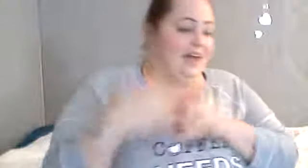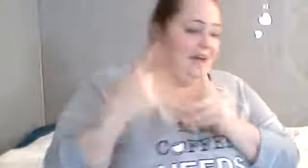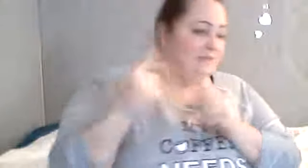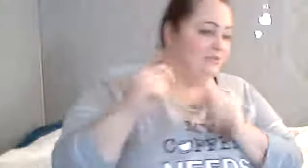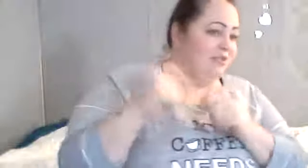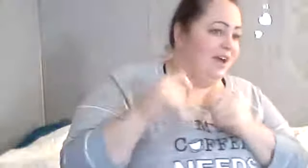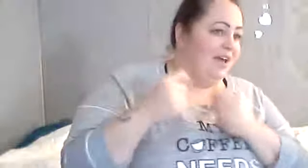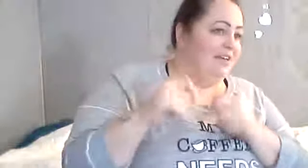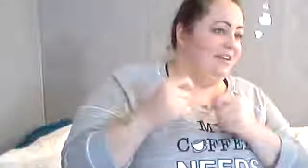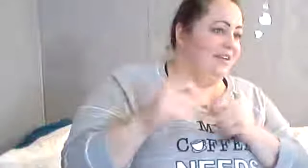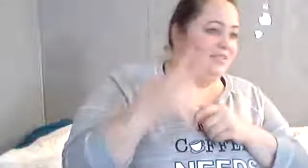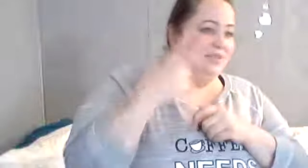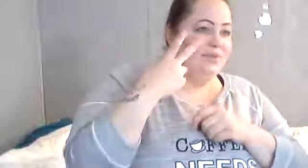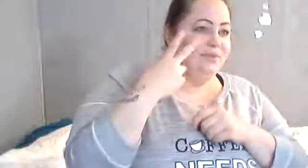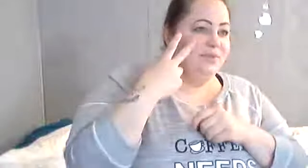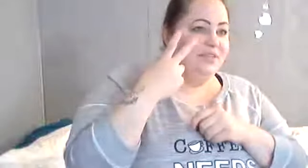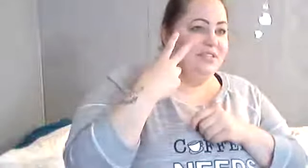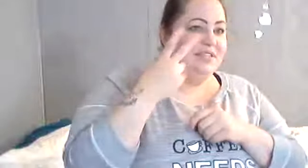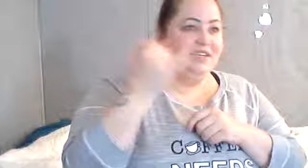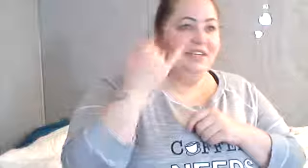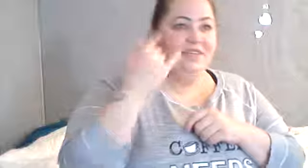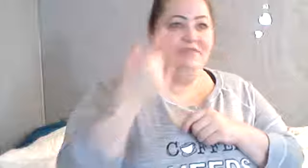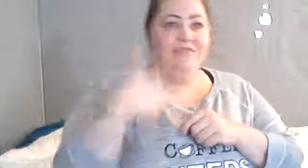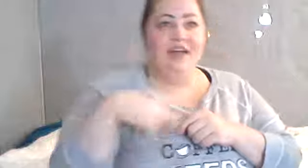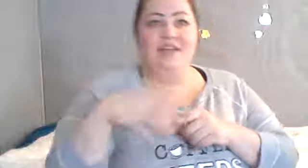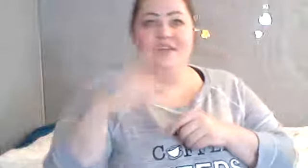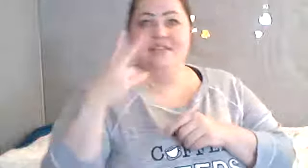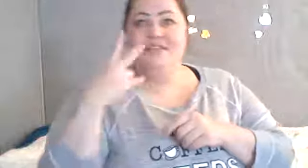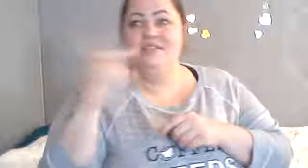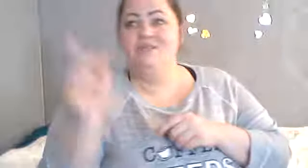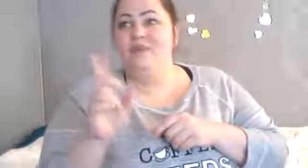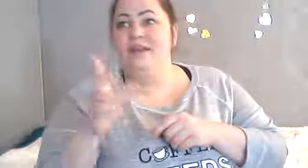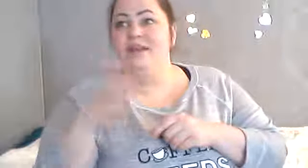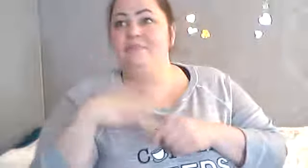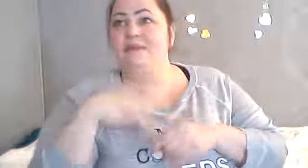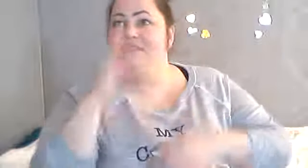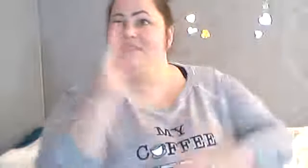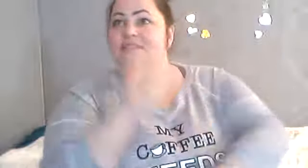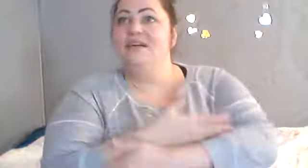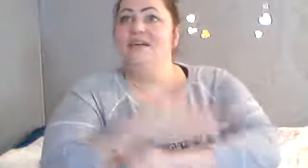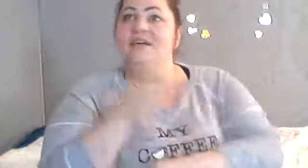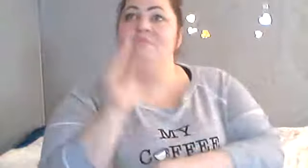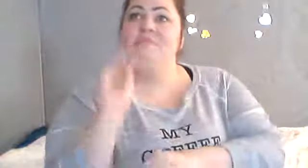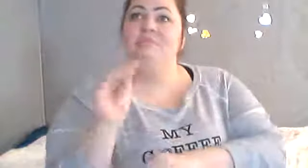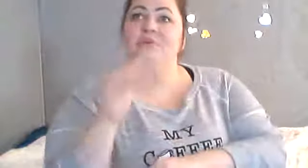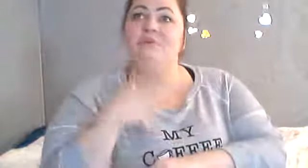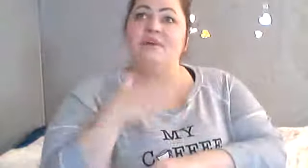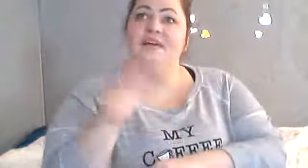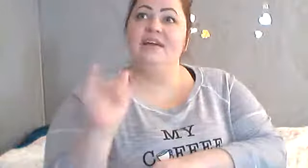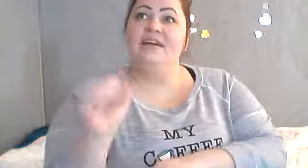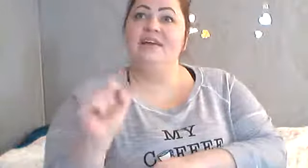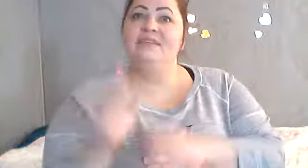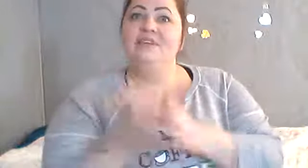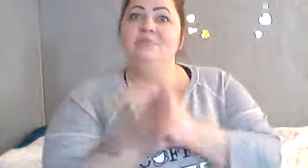I'm trying to see if I can see where my son put my ASL